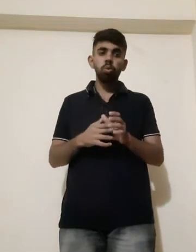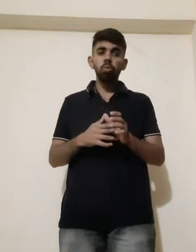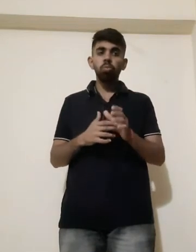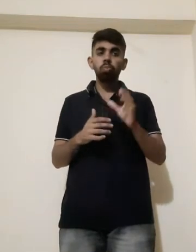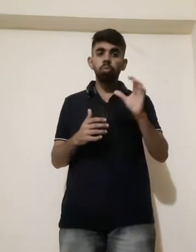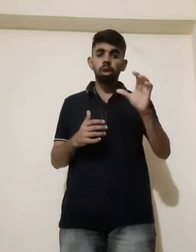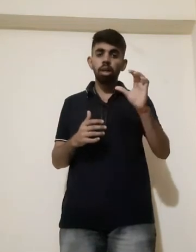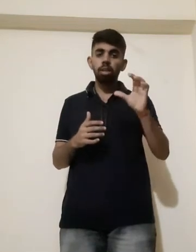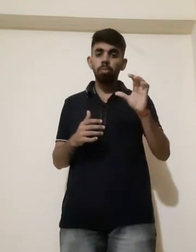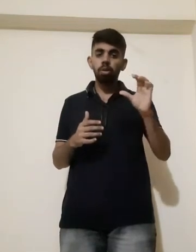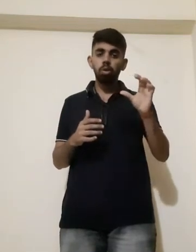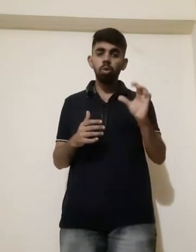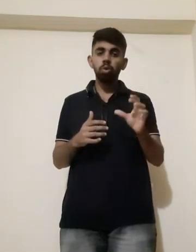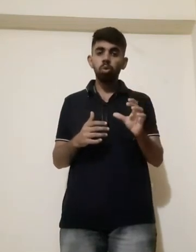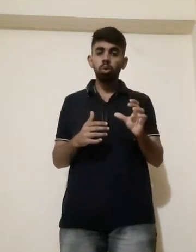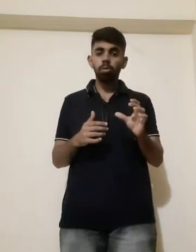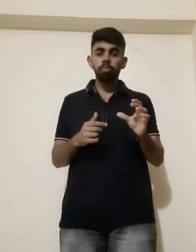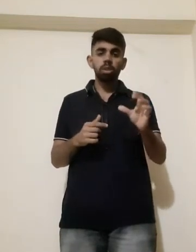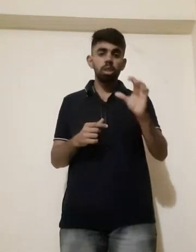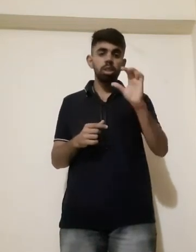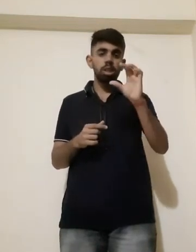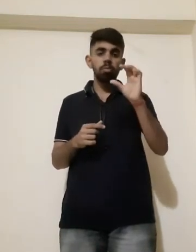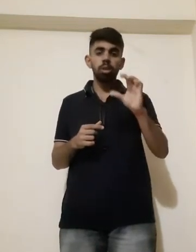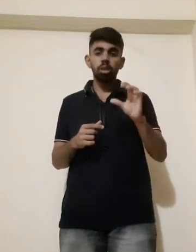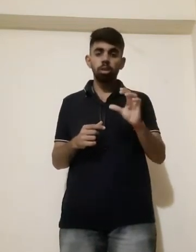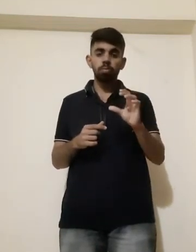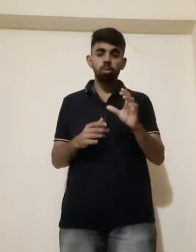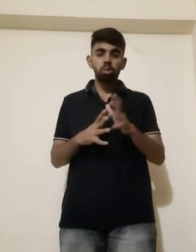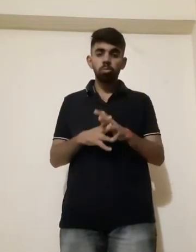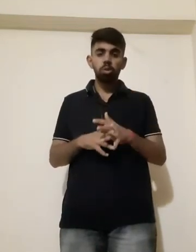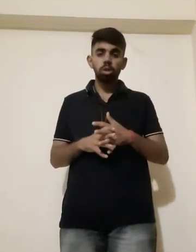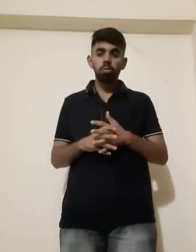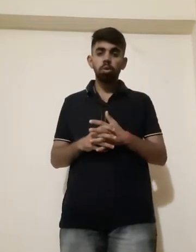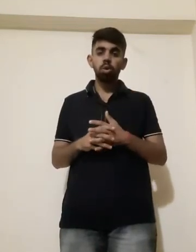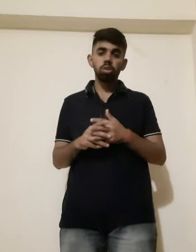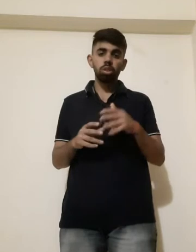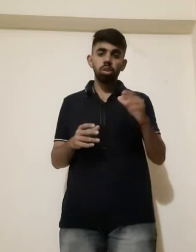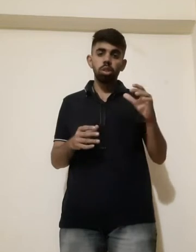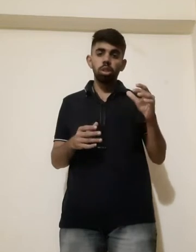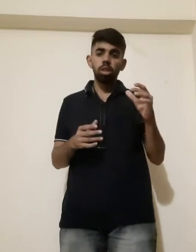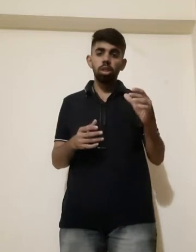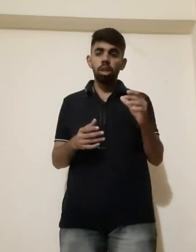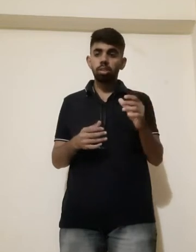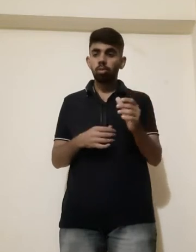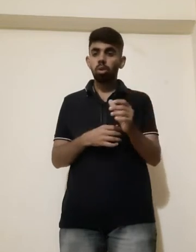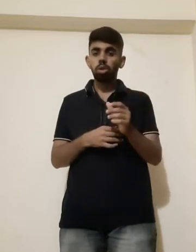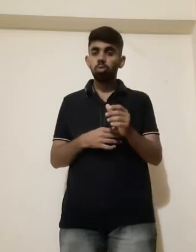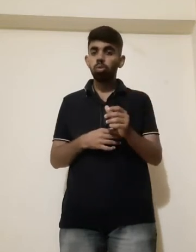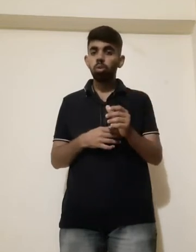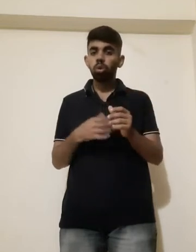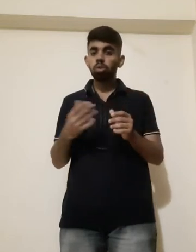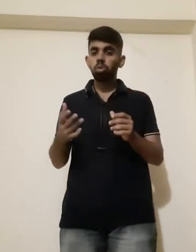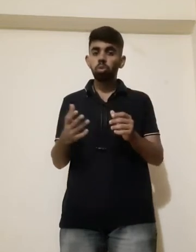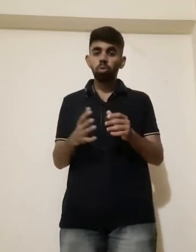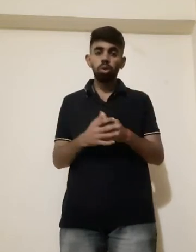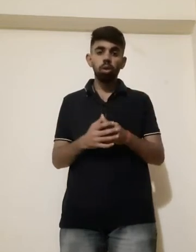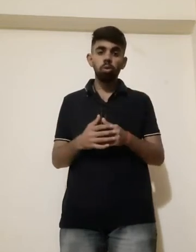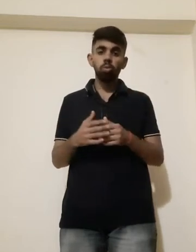to write the particular code inside a method, because in class whatever we want to execute we have to